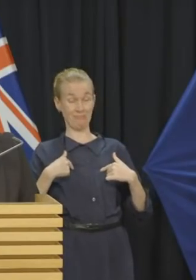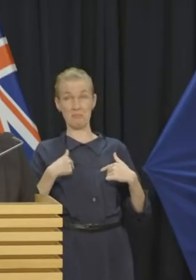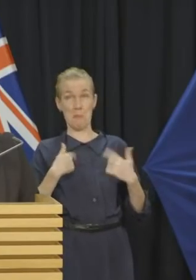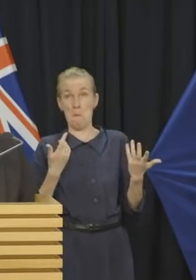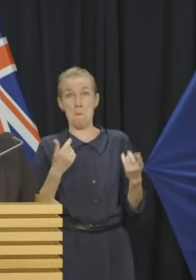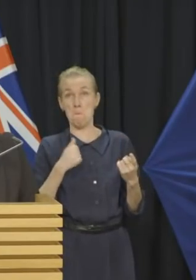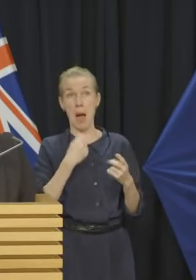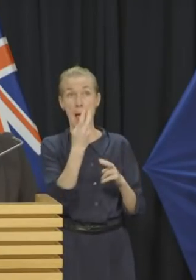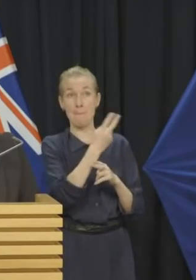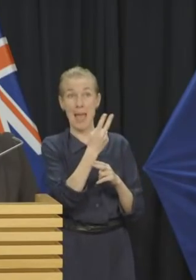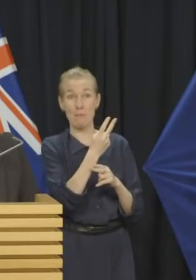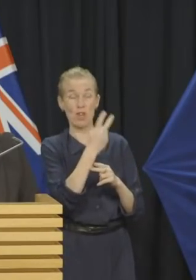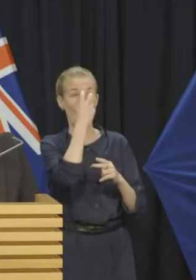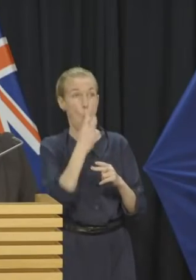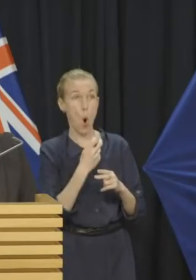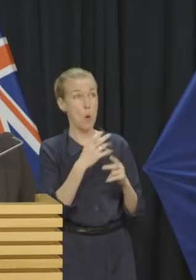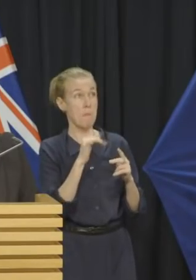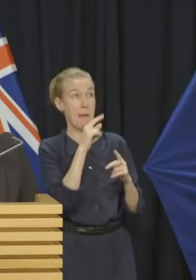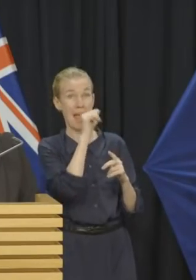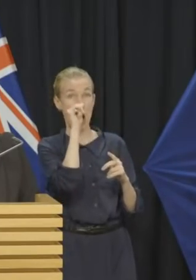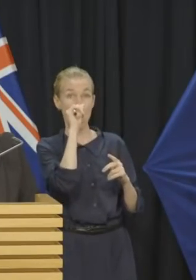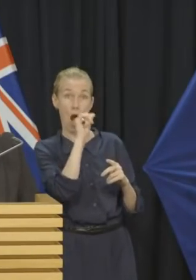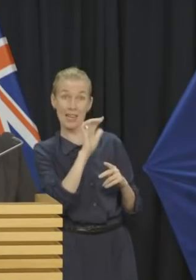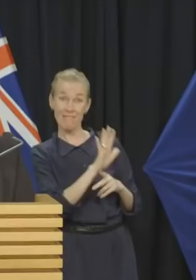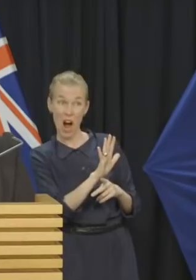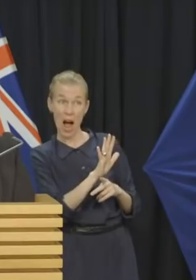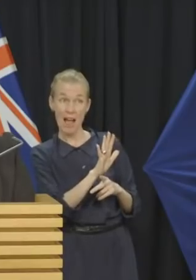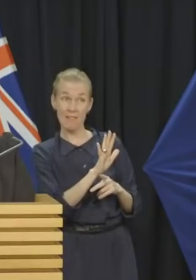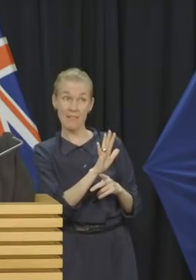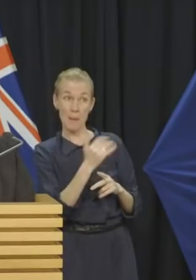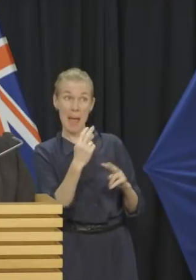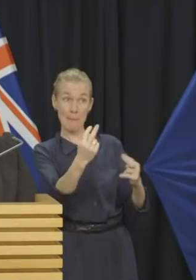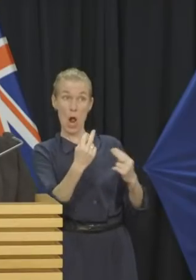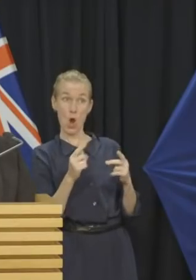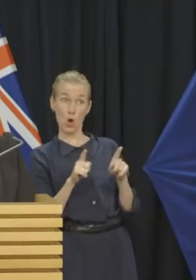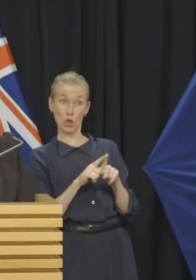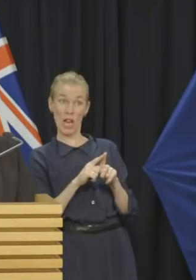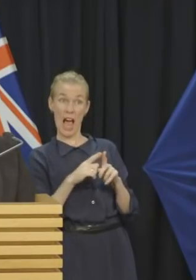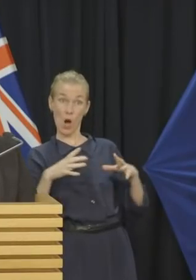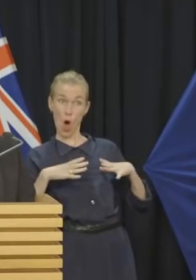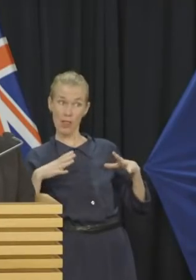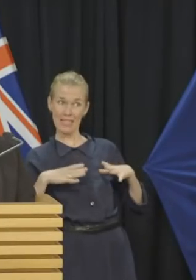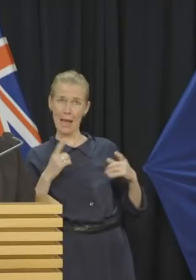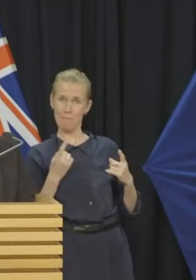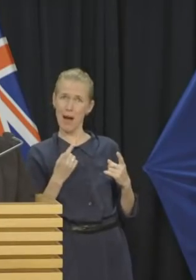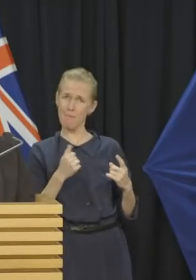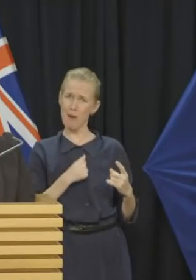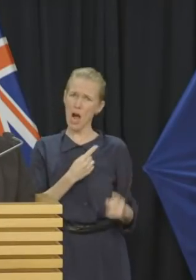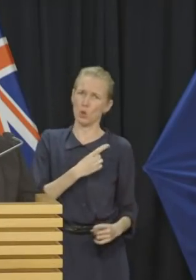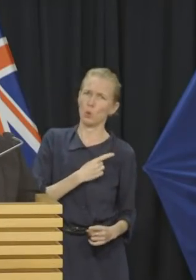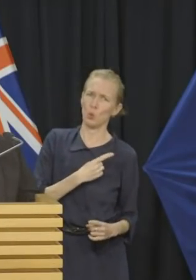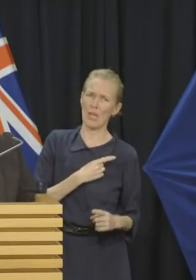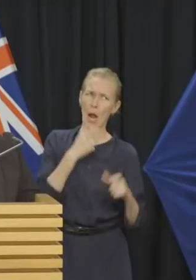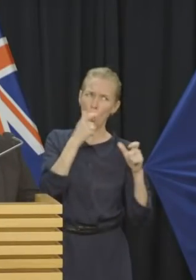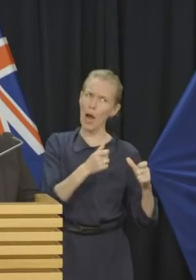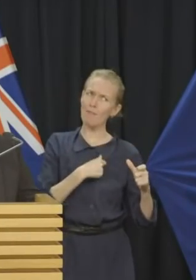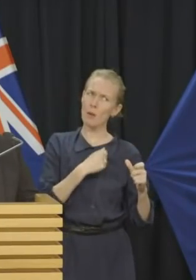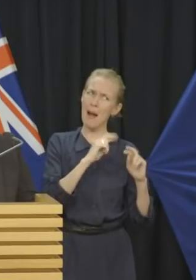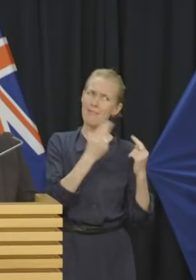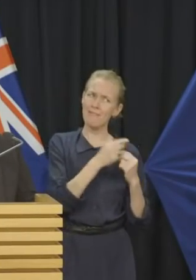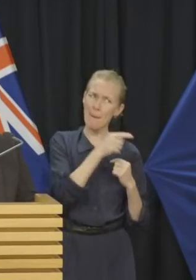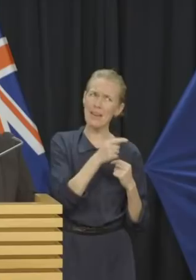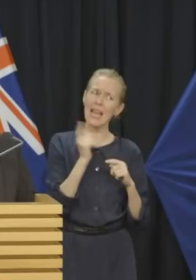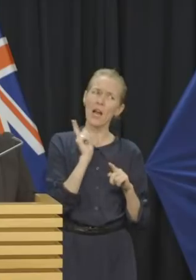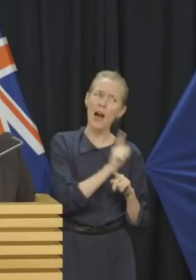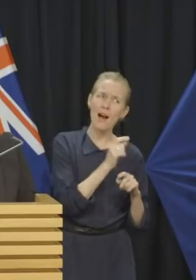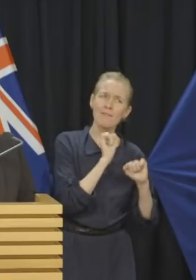would just call it a duty. No, would they be exempt? No, and Audrey, there is an absolute acceptance that we do need to have the ability